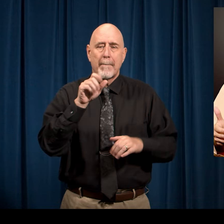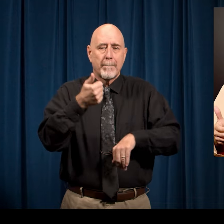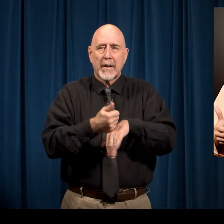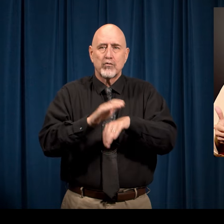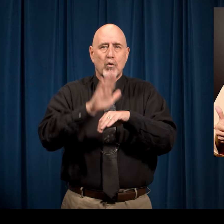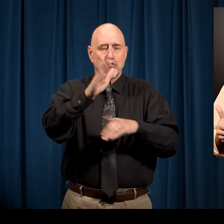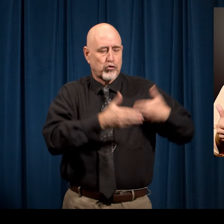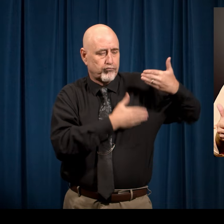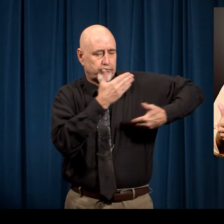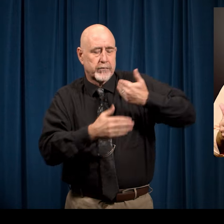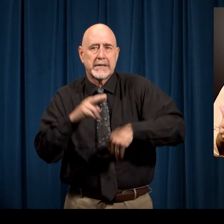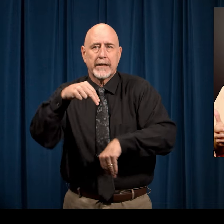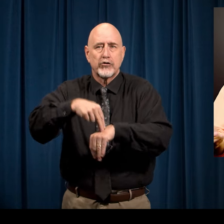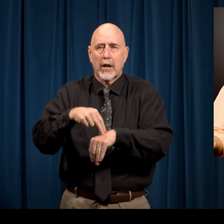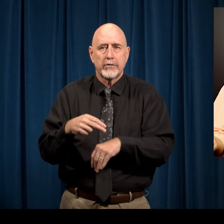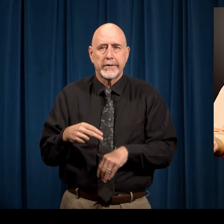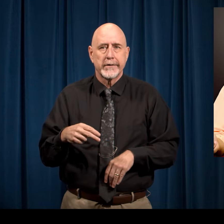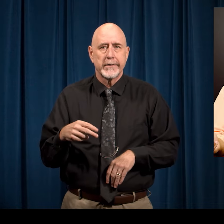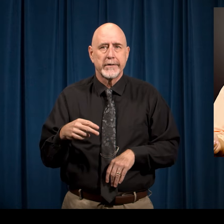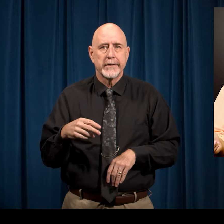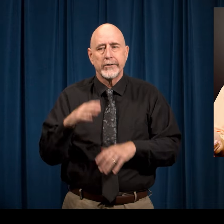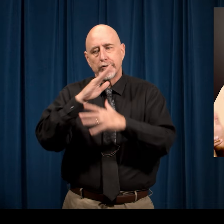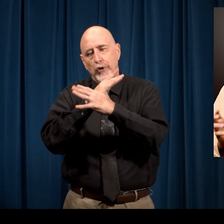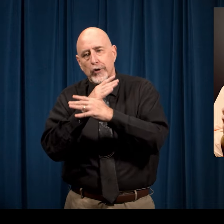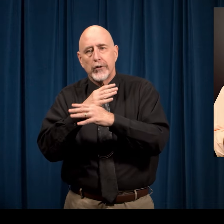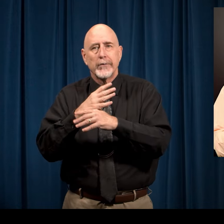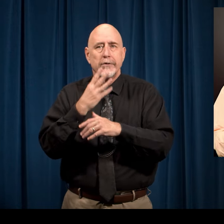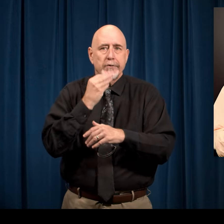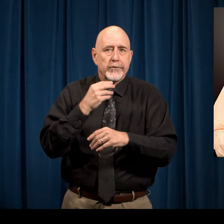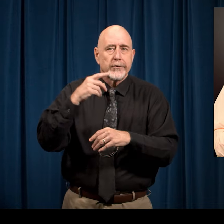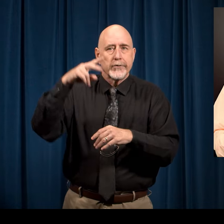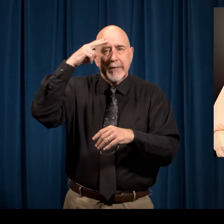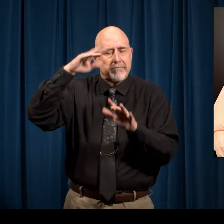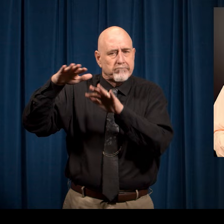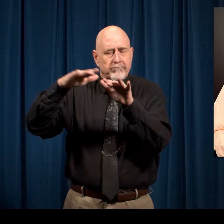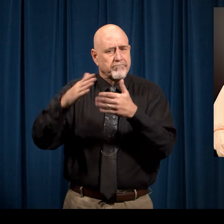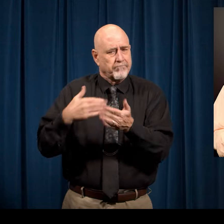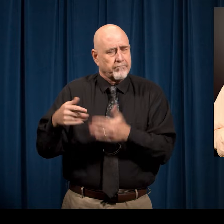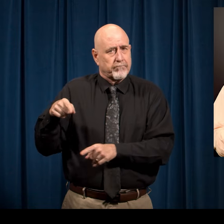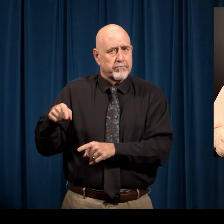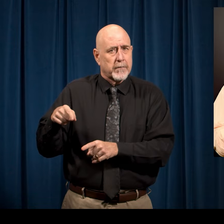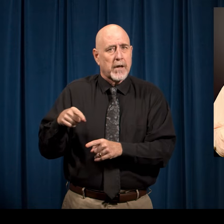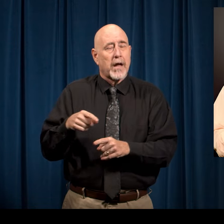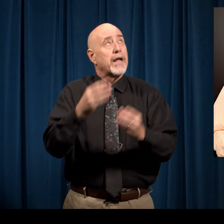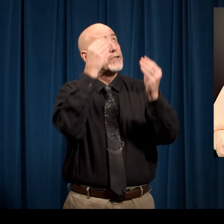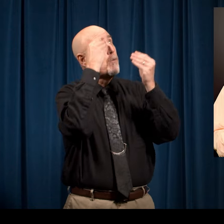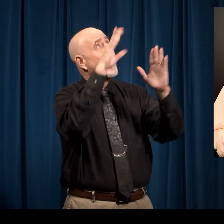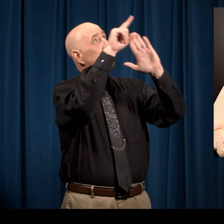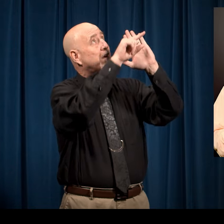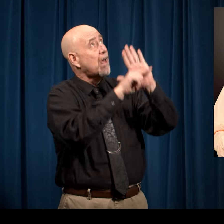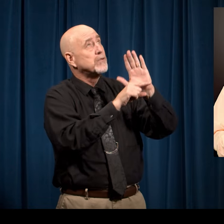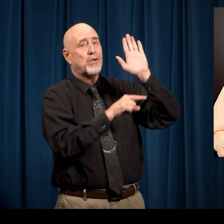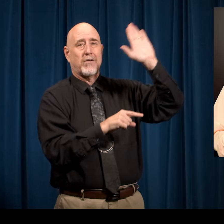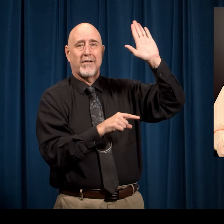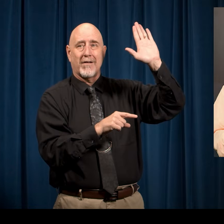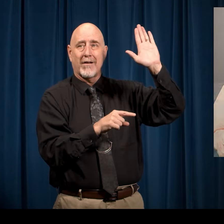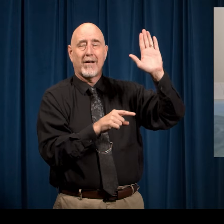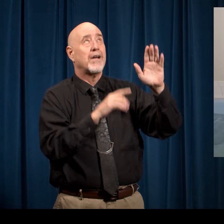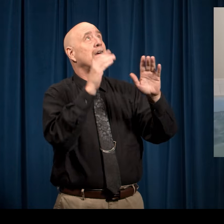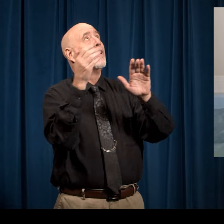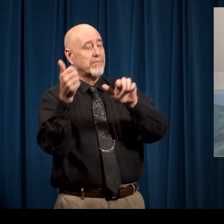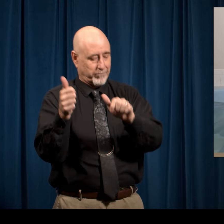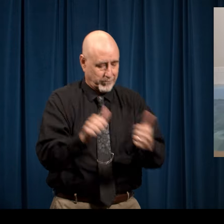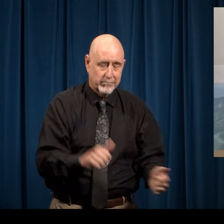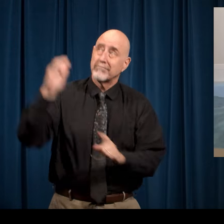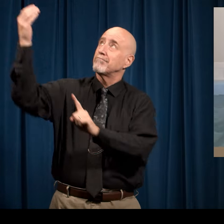not according to your biological birth. It's based on the new birth. It's based on obedience to the gospel